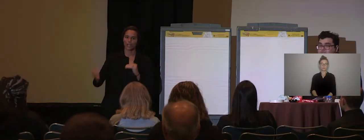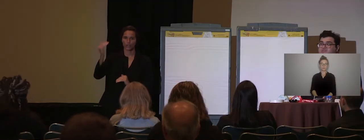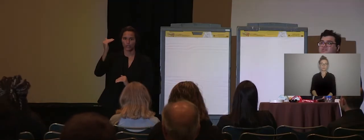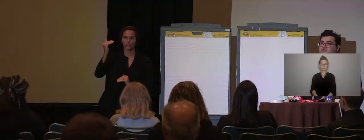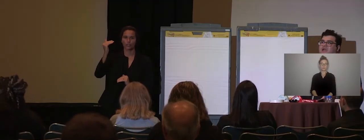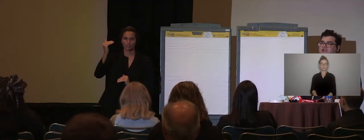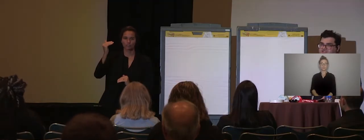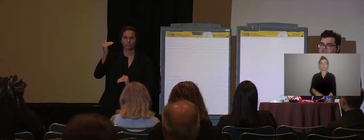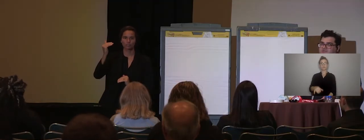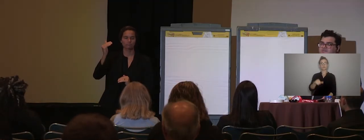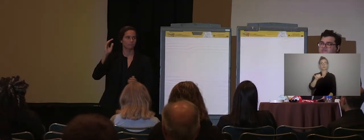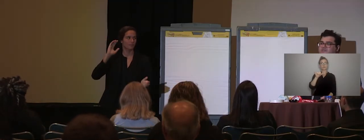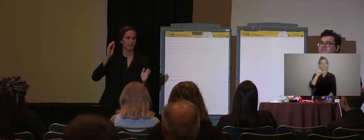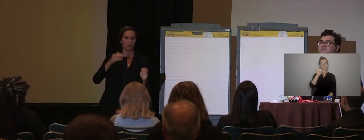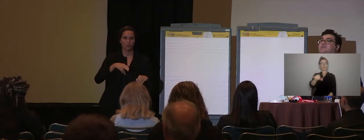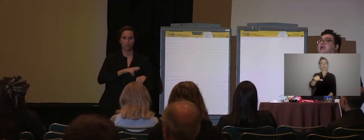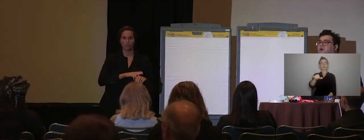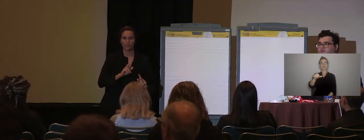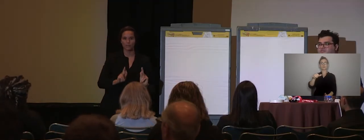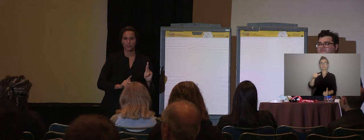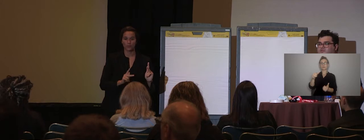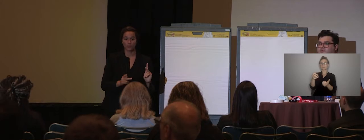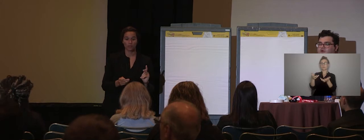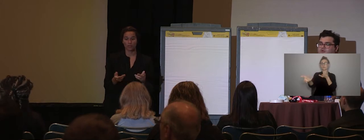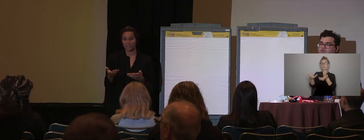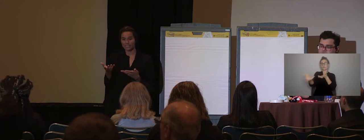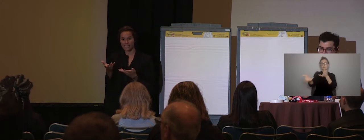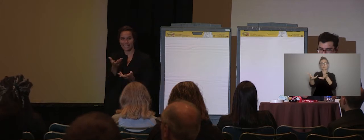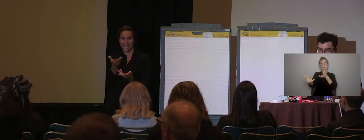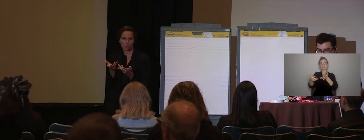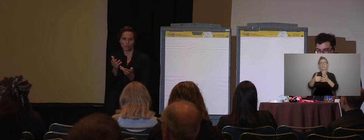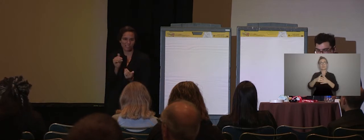And these interactions, these encounters, if you